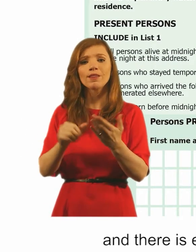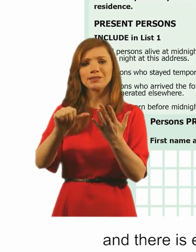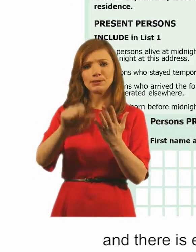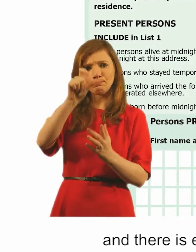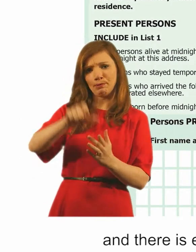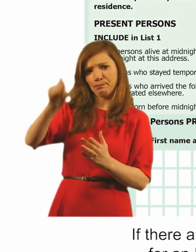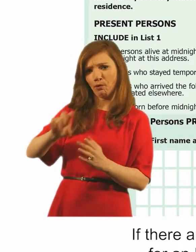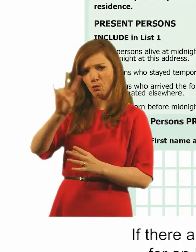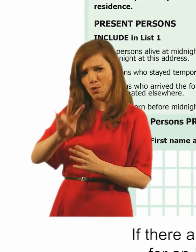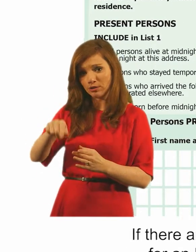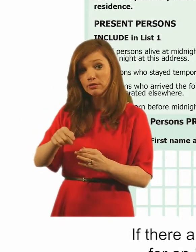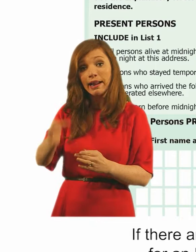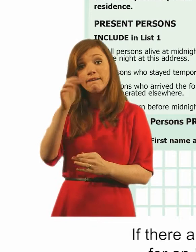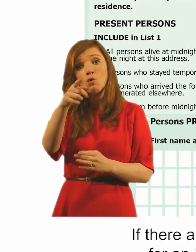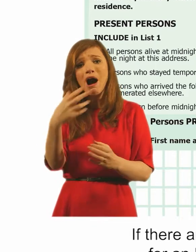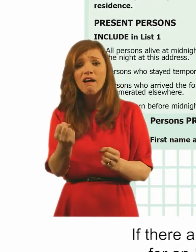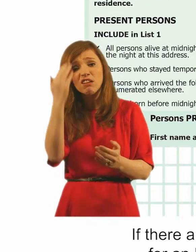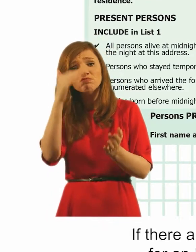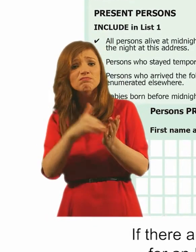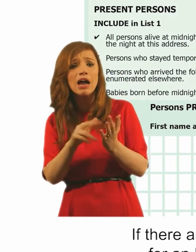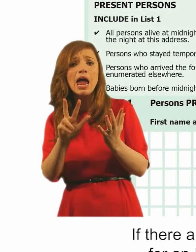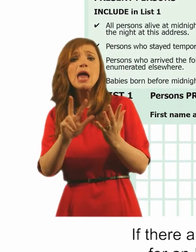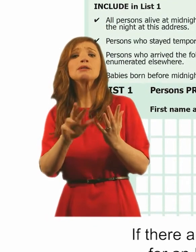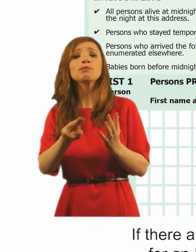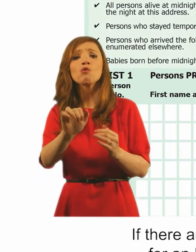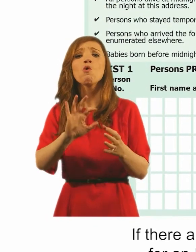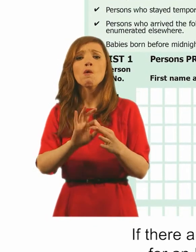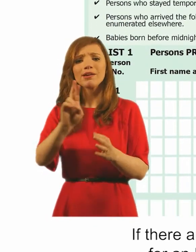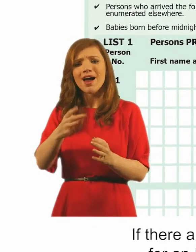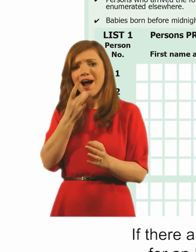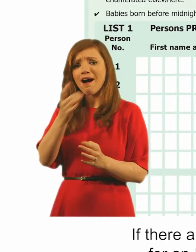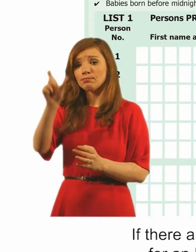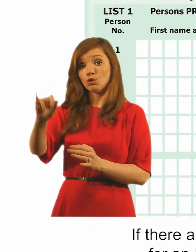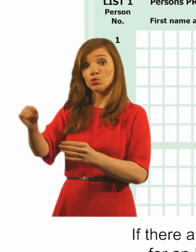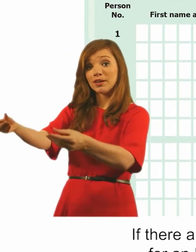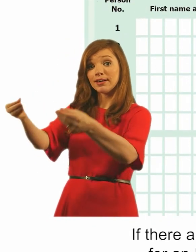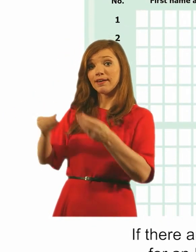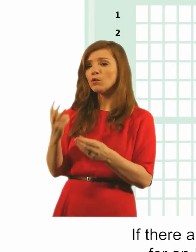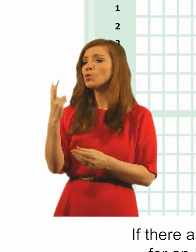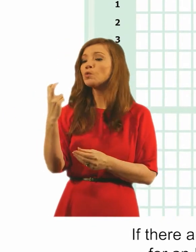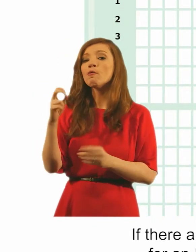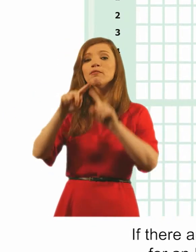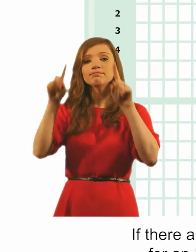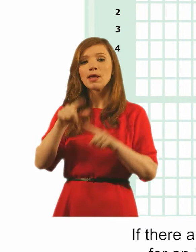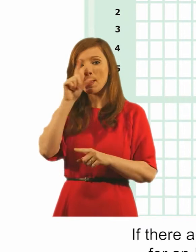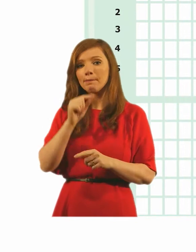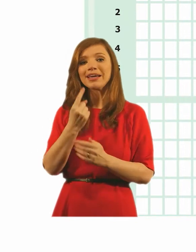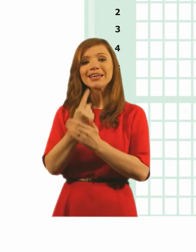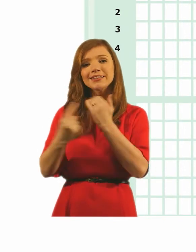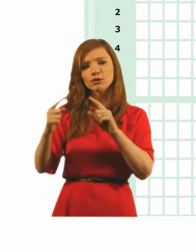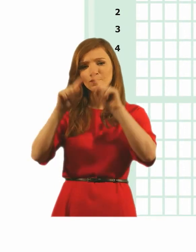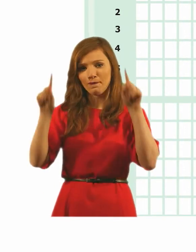people altogether. If there are more than 6 persons, ask your enumerator for an individual form for each additional